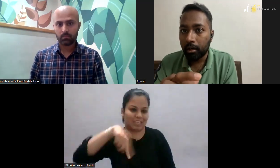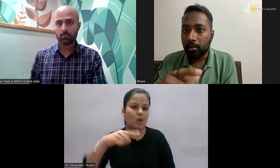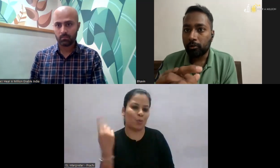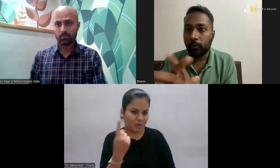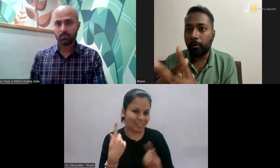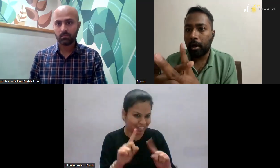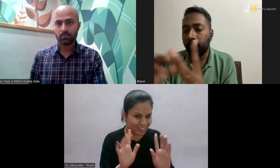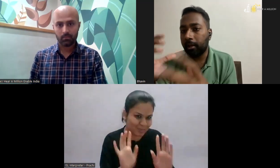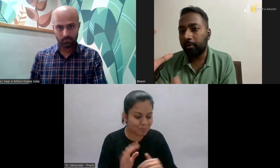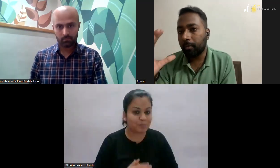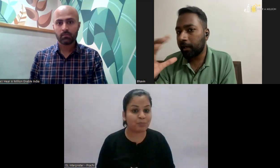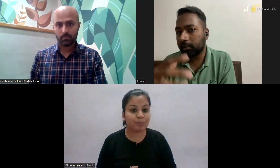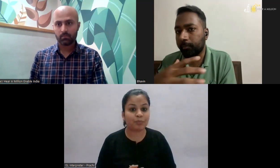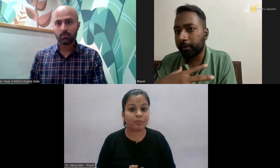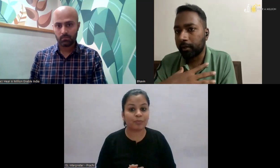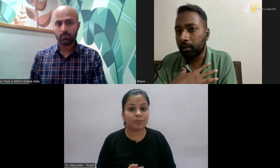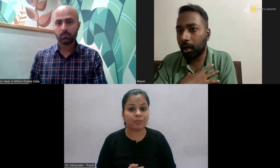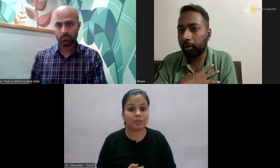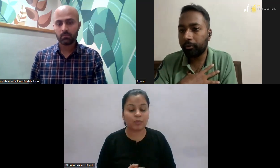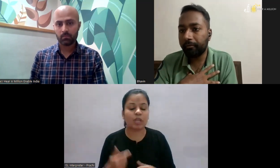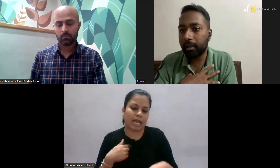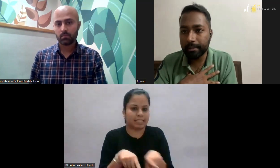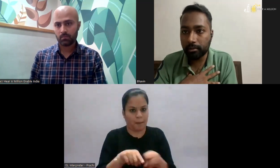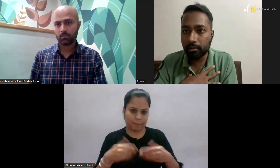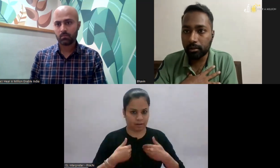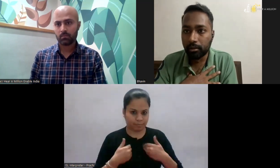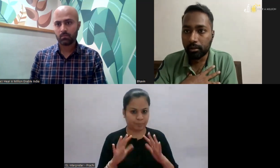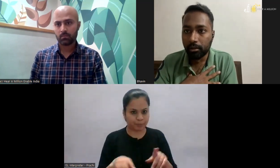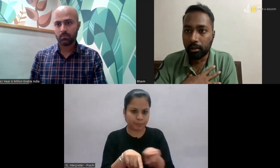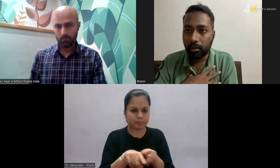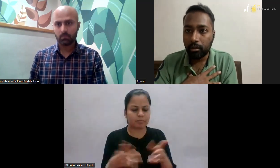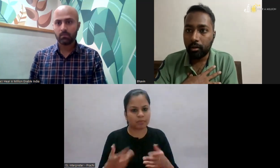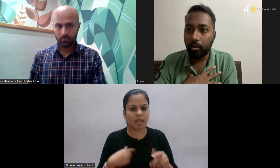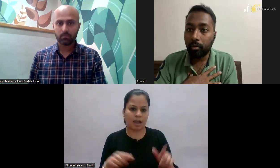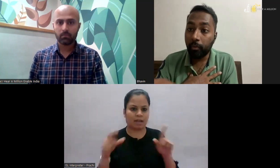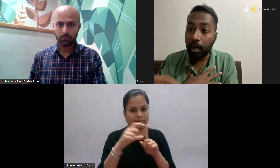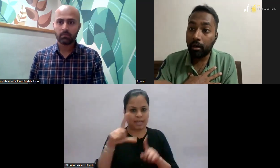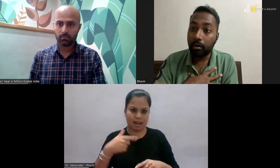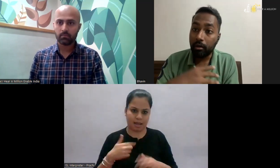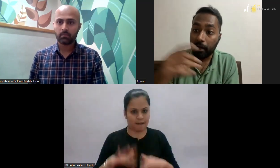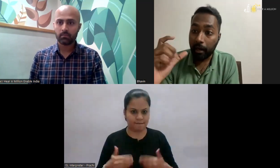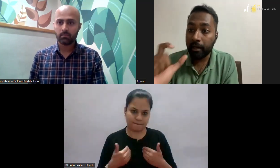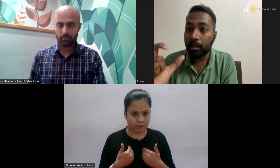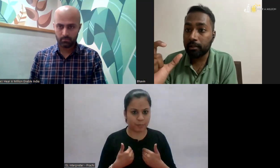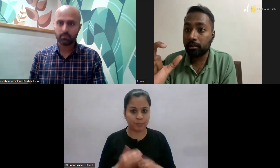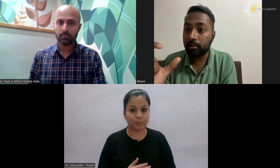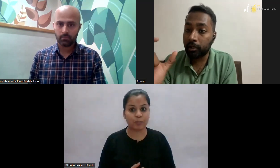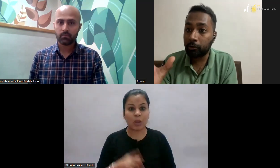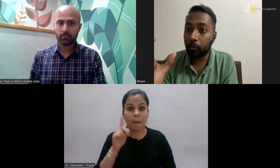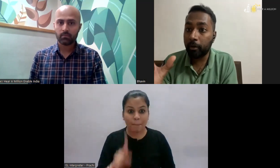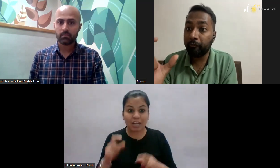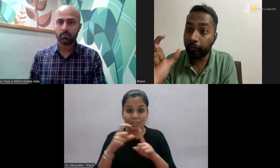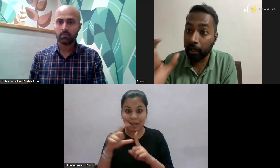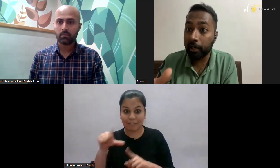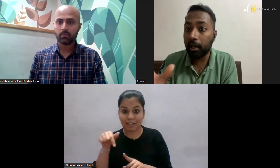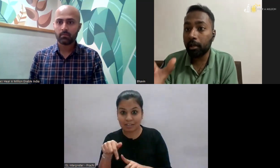right? So I am giving my example. I have driving license, but driving license it